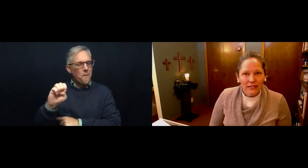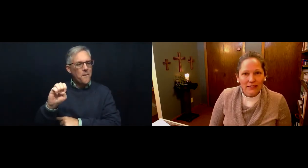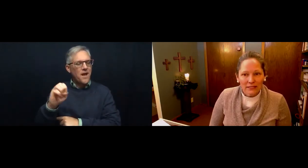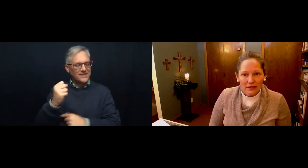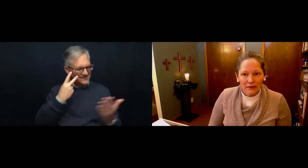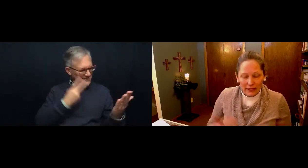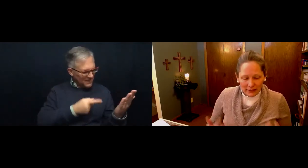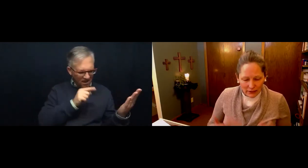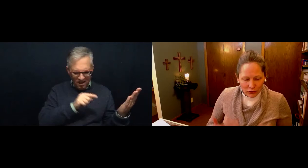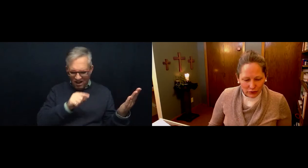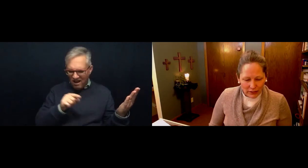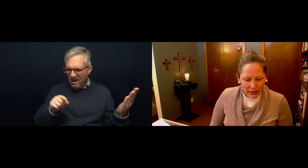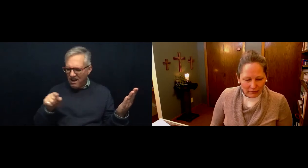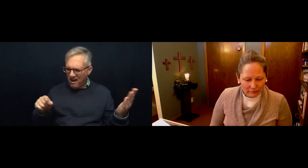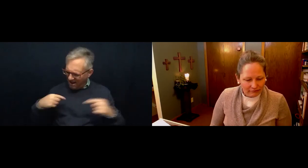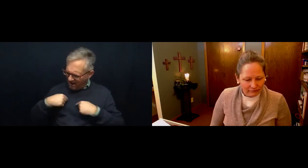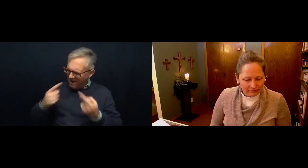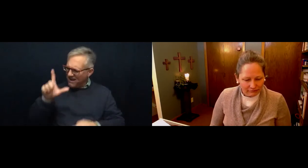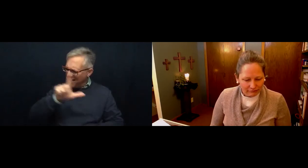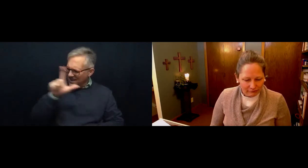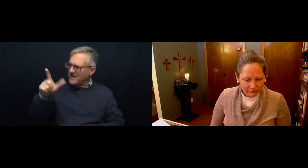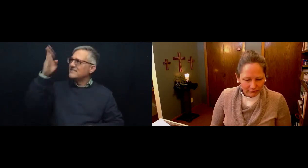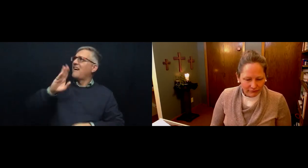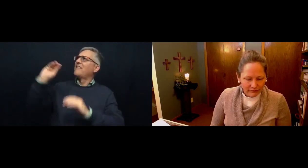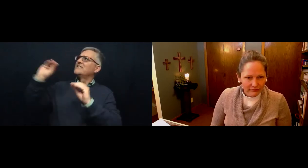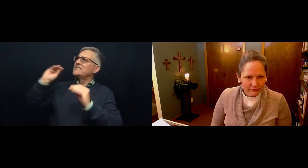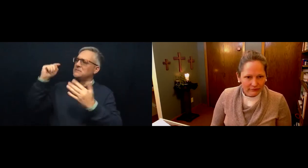during this Lenten journey.